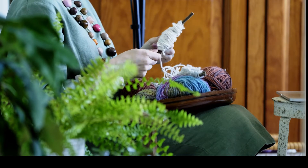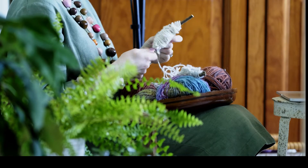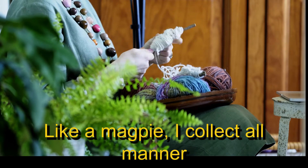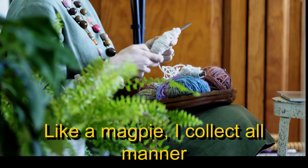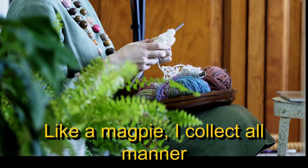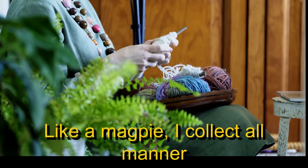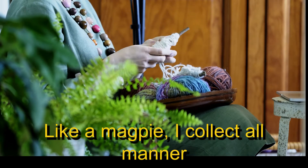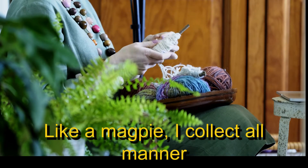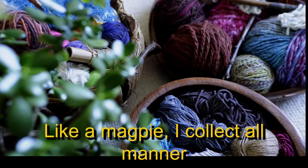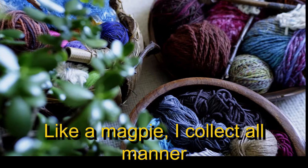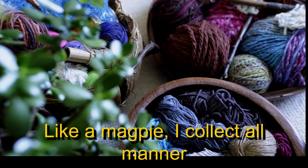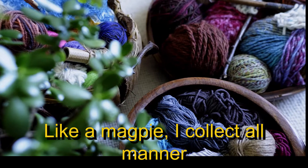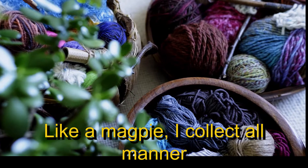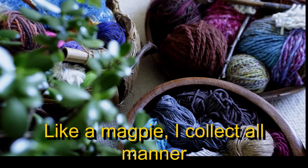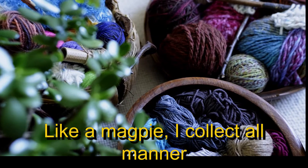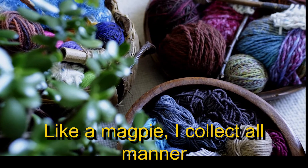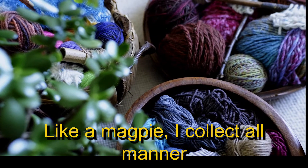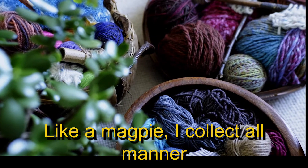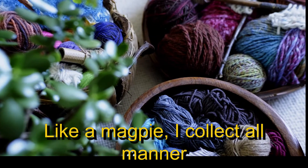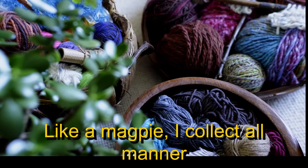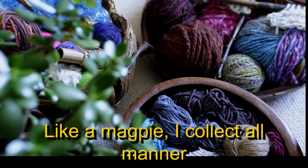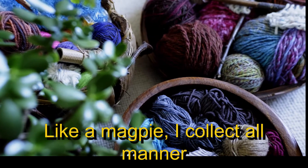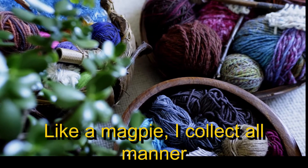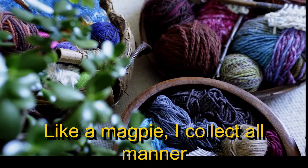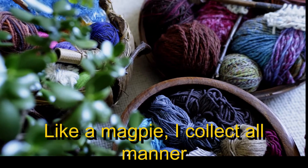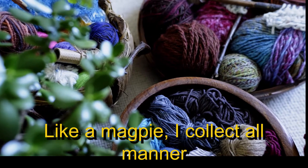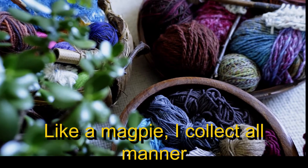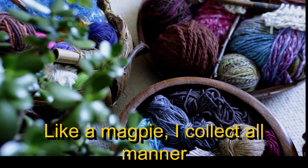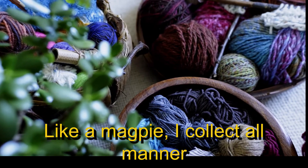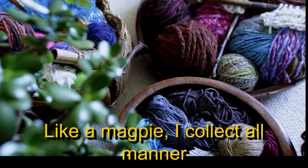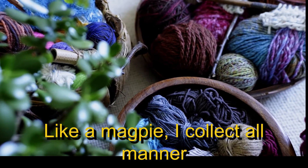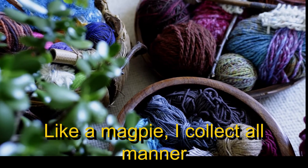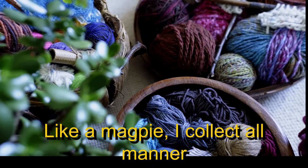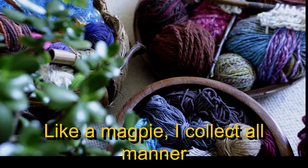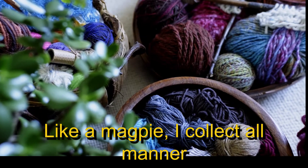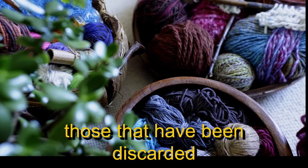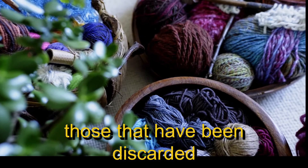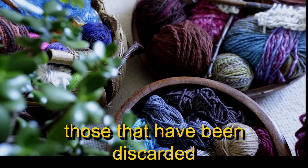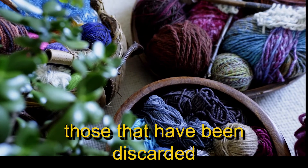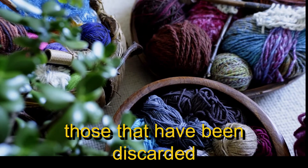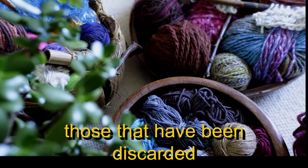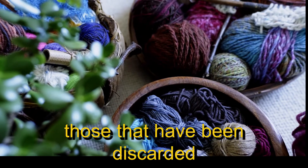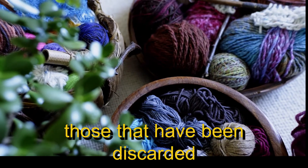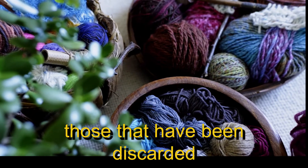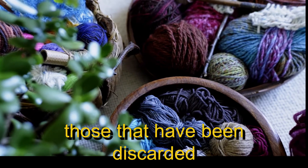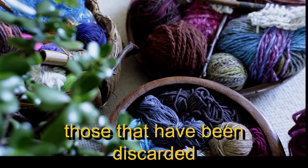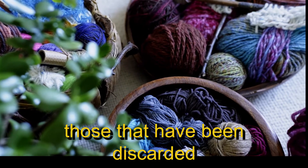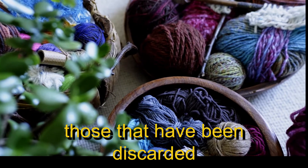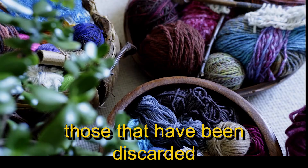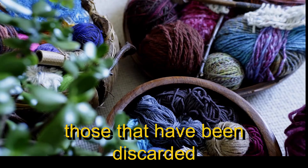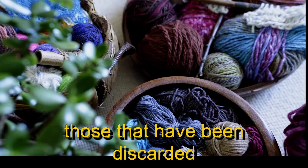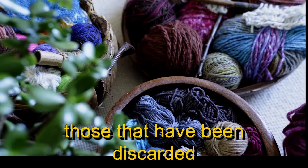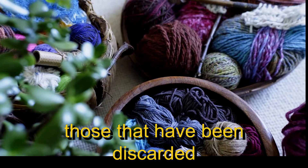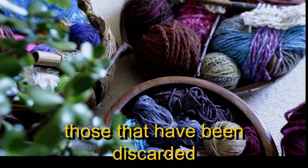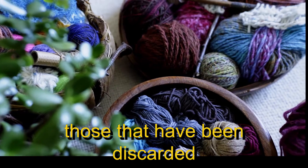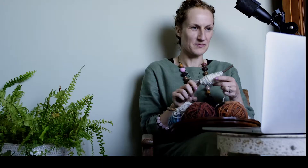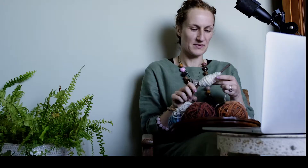Like a magpie, I collect all manner of fabrics, fibres and yarns, particularly those that have been discarded or destined for landfill.